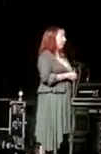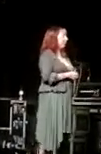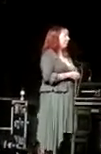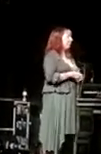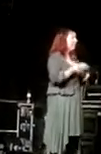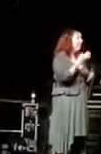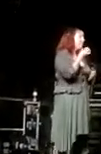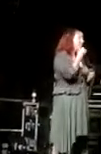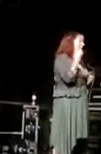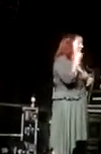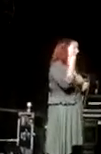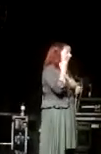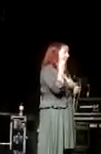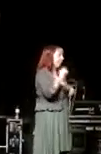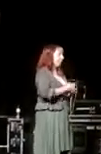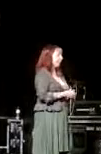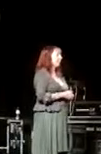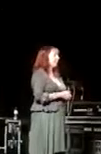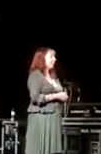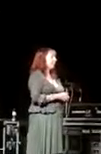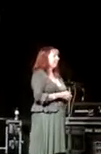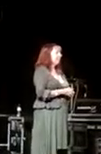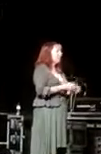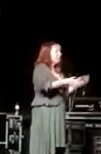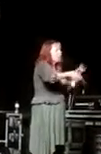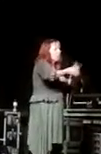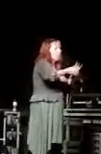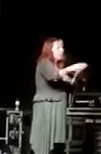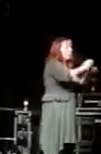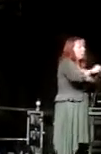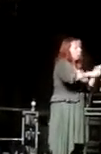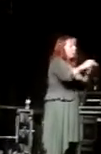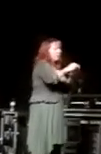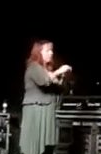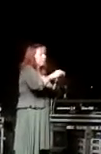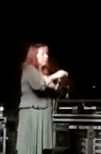The bitter category. In joint bronze,